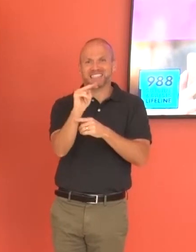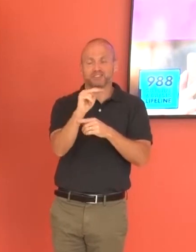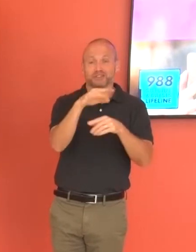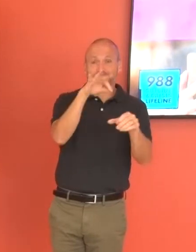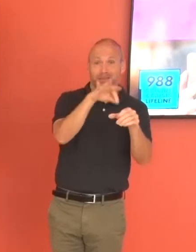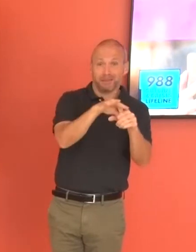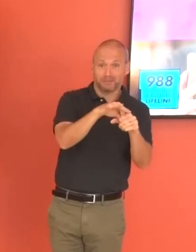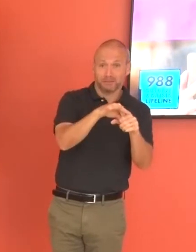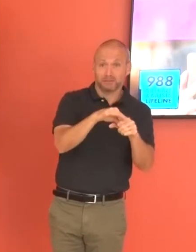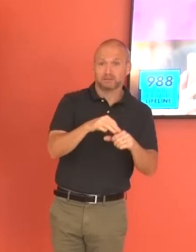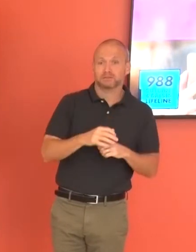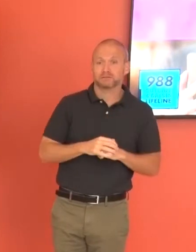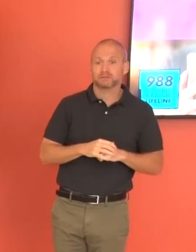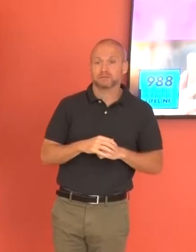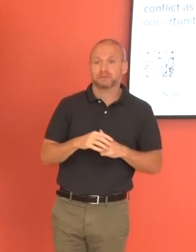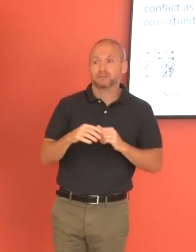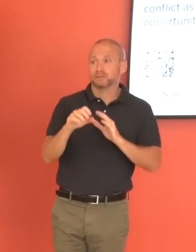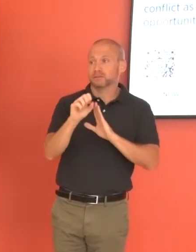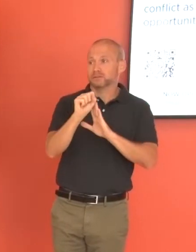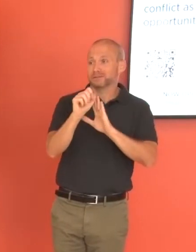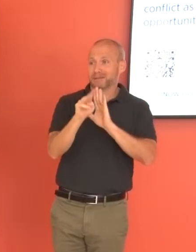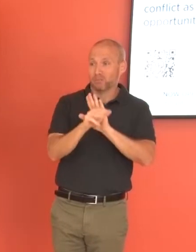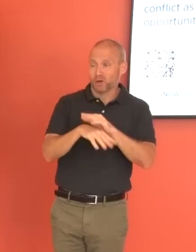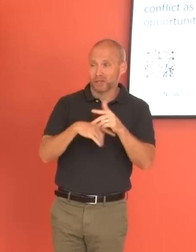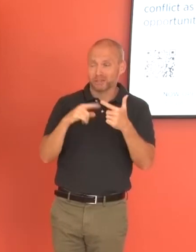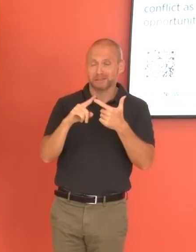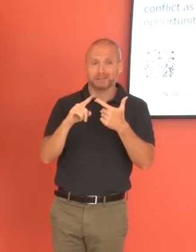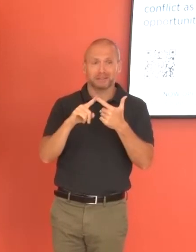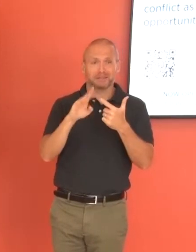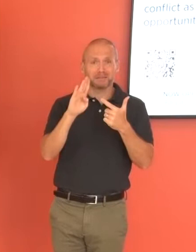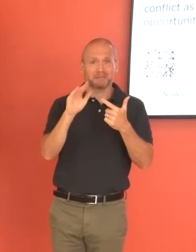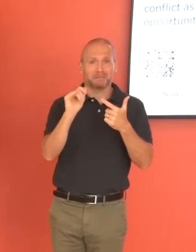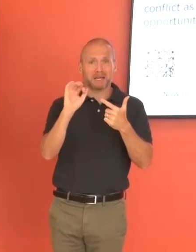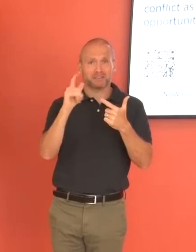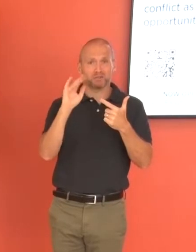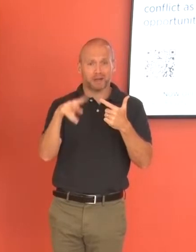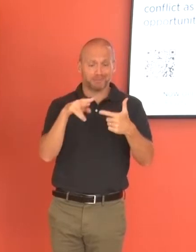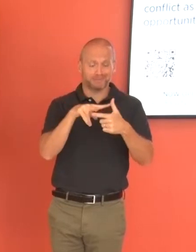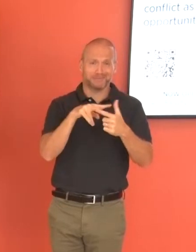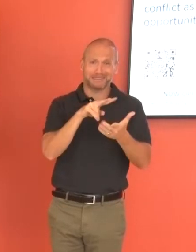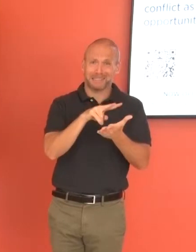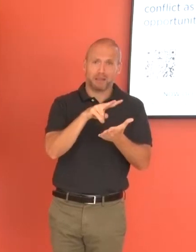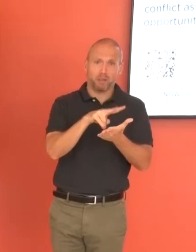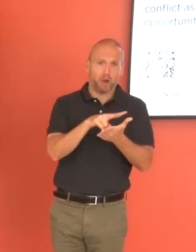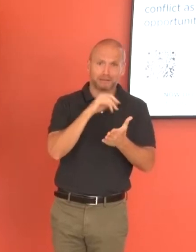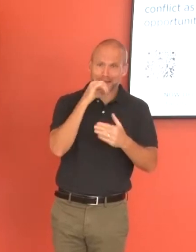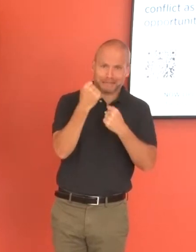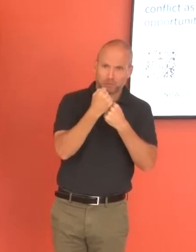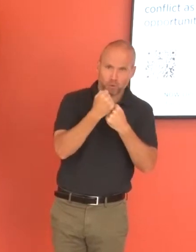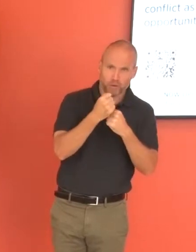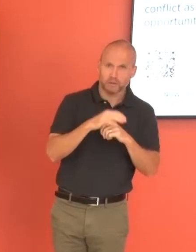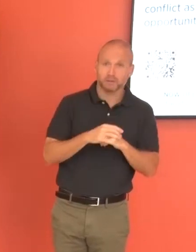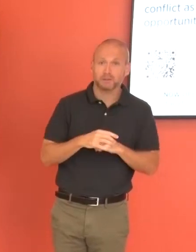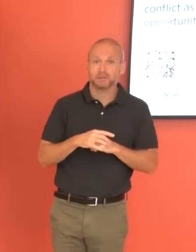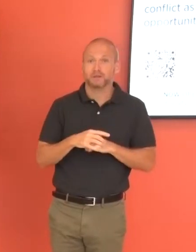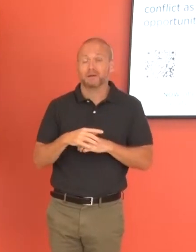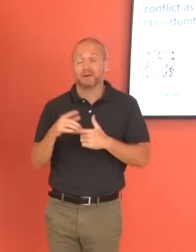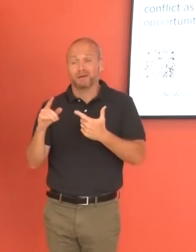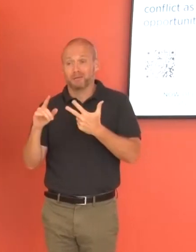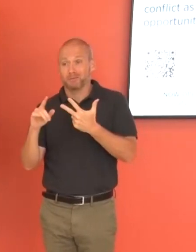San Marcos and Bastrop were the two that lost, and the ones that won were